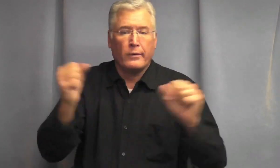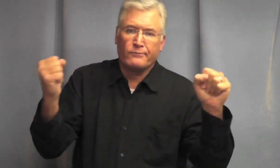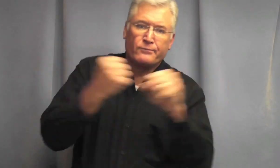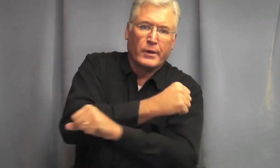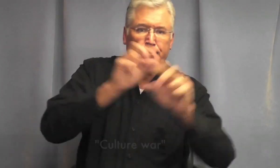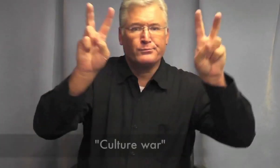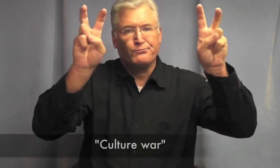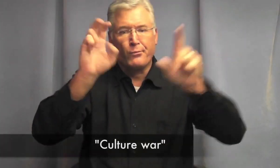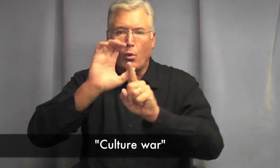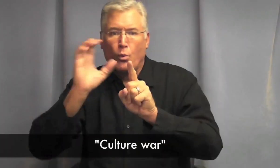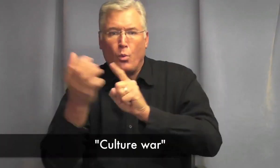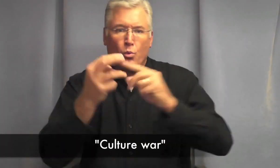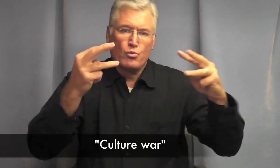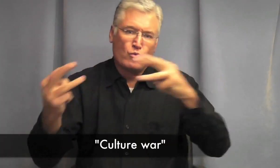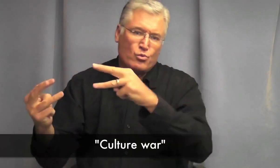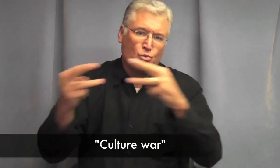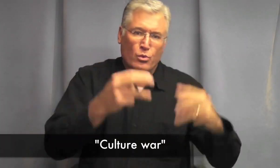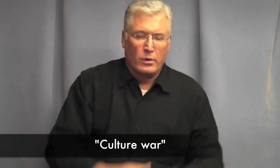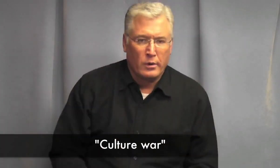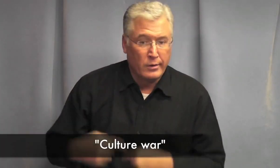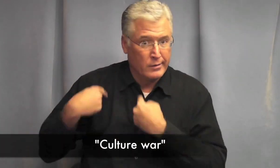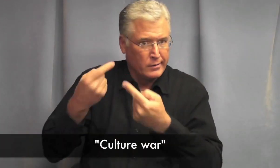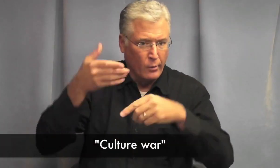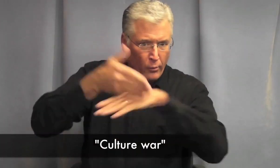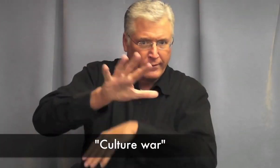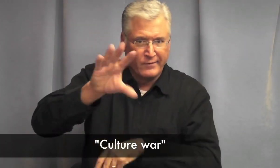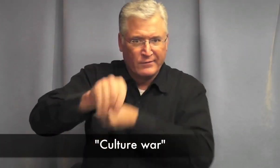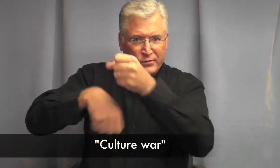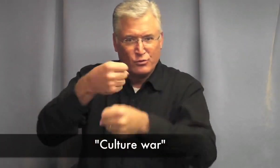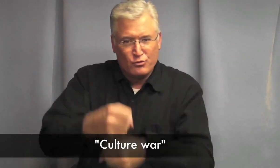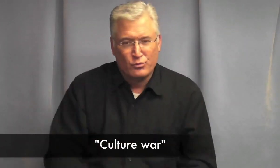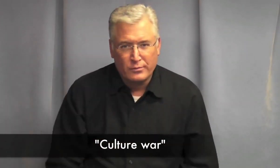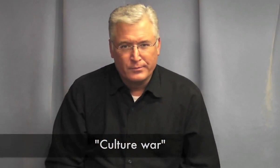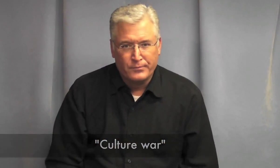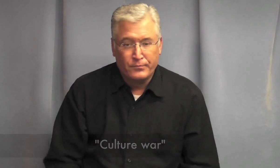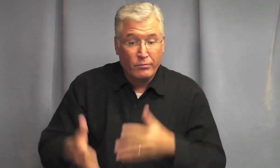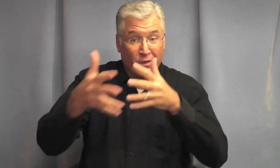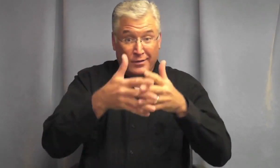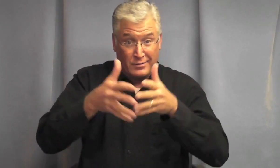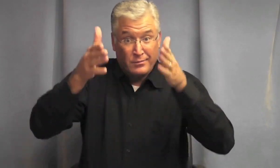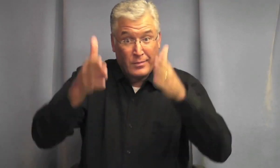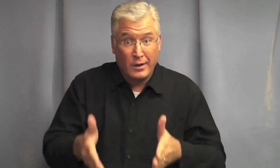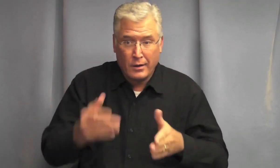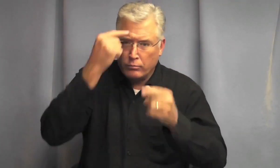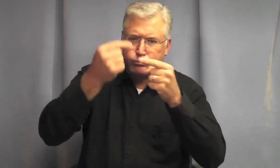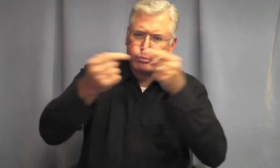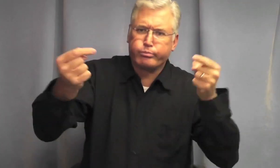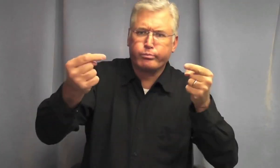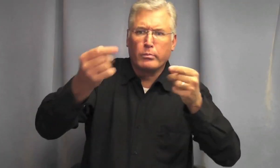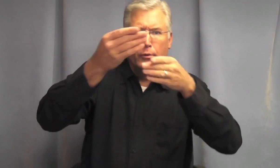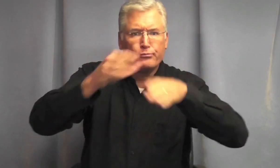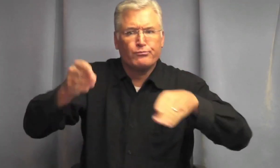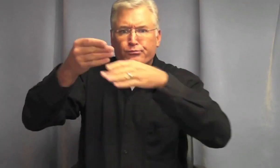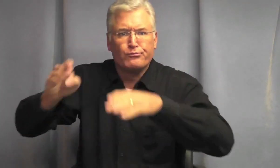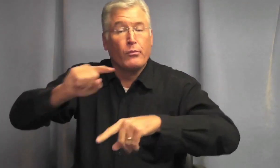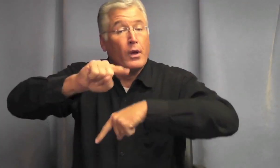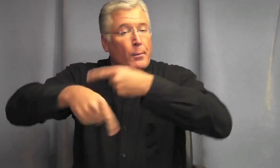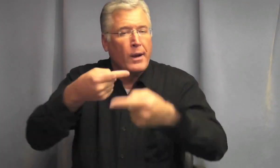lot of uprising about, really, it's a cultural war. And it's been going on for 50 years where persons oppose